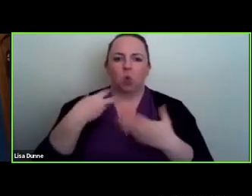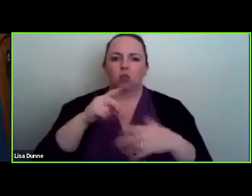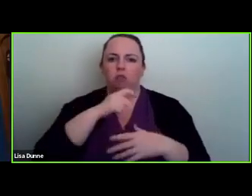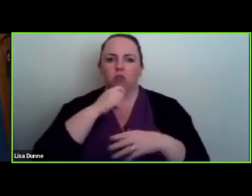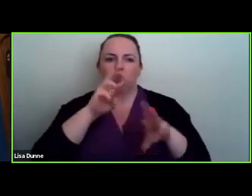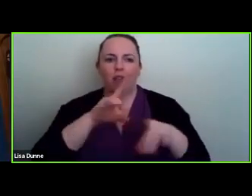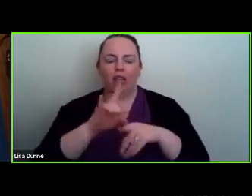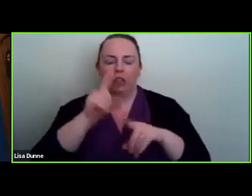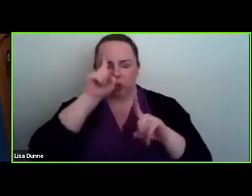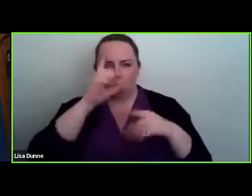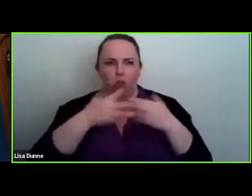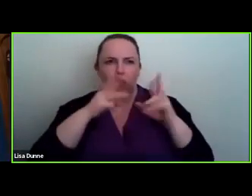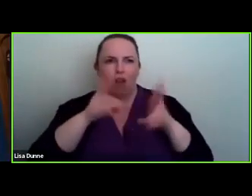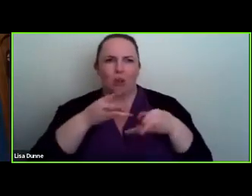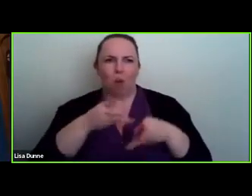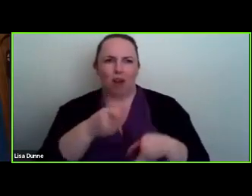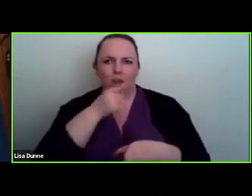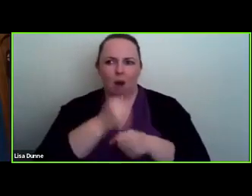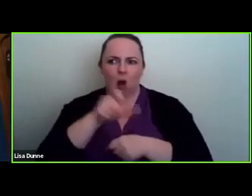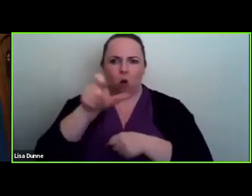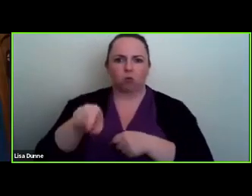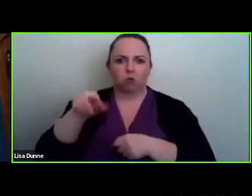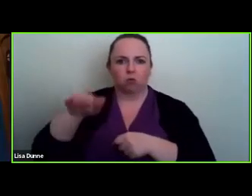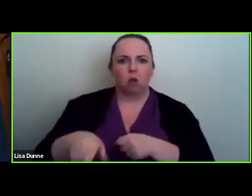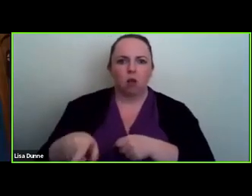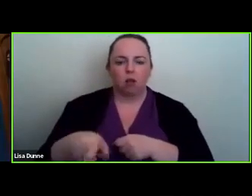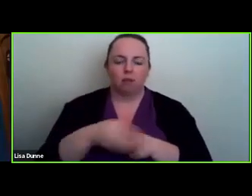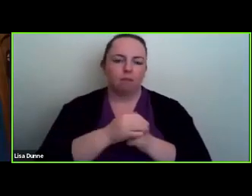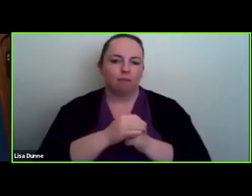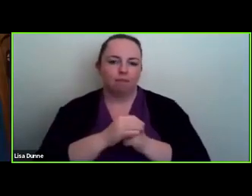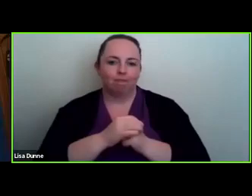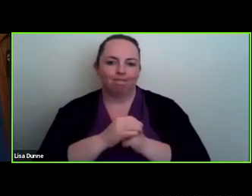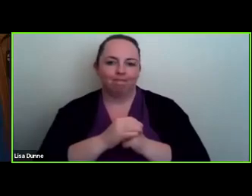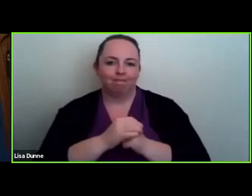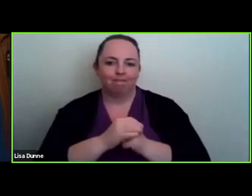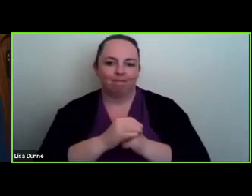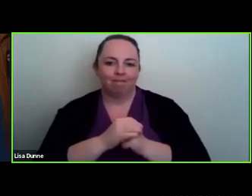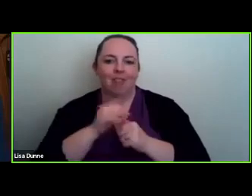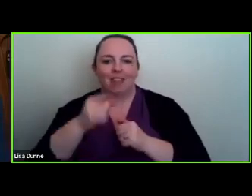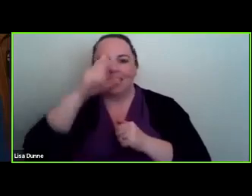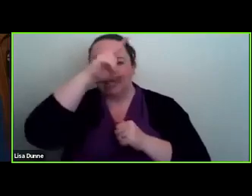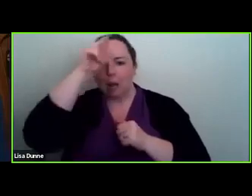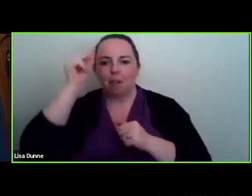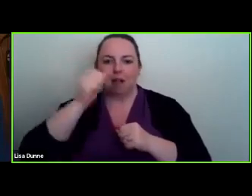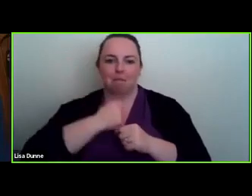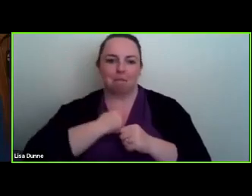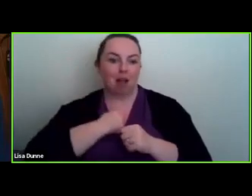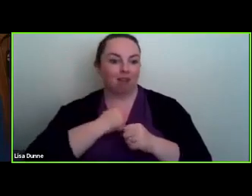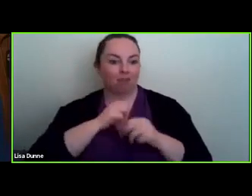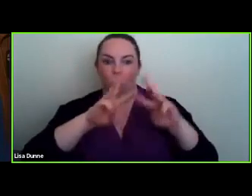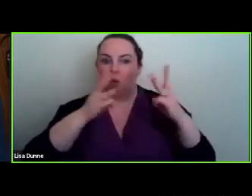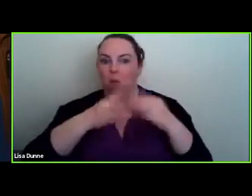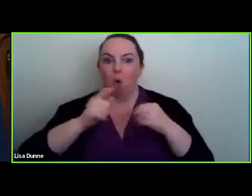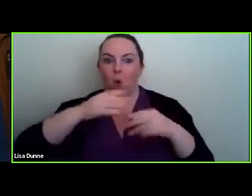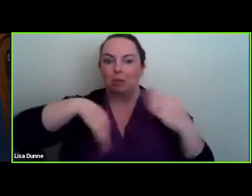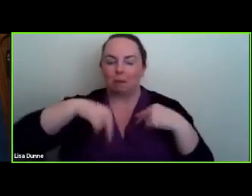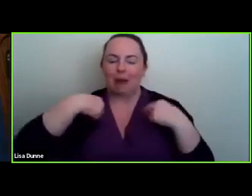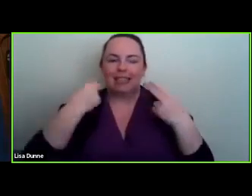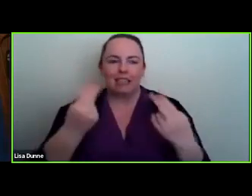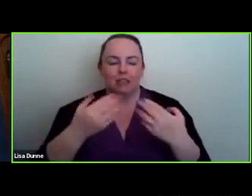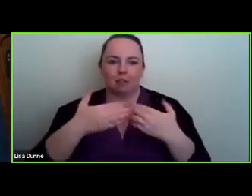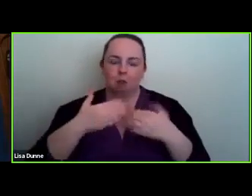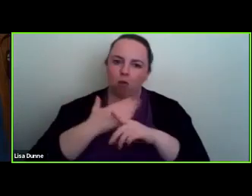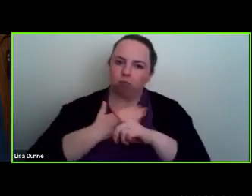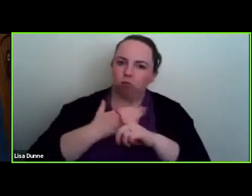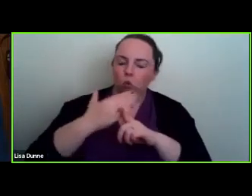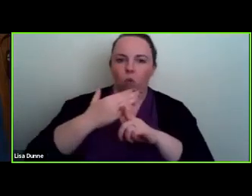right terminology or rhetoric really is. That is a microcosm, an example of our world at large. And we need to get better at leaning into that